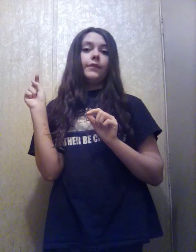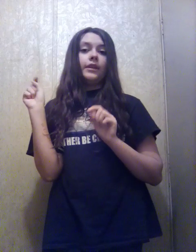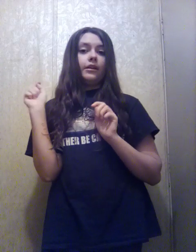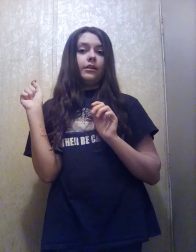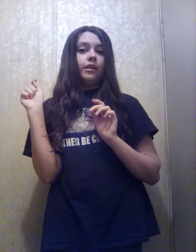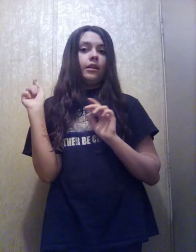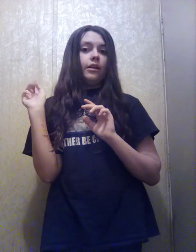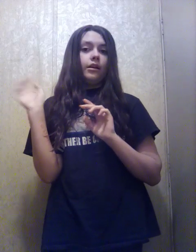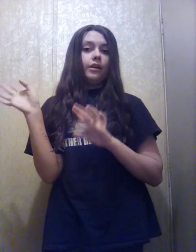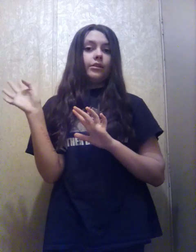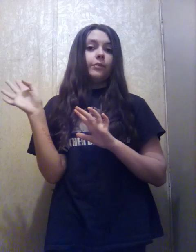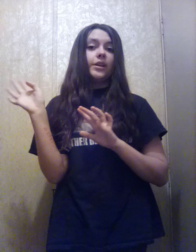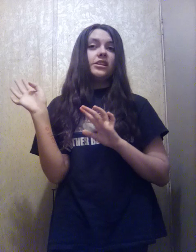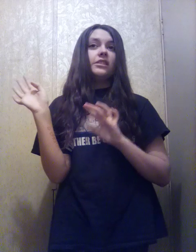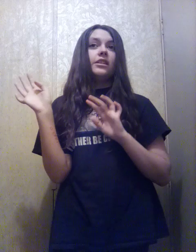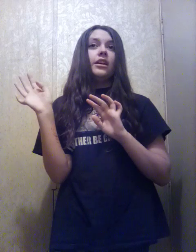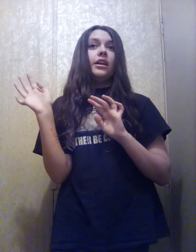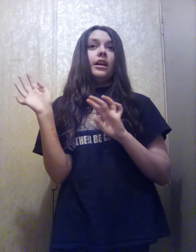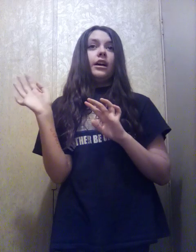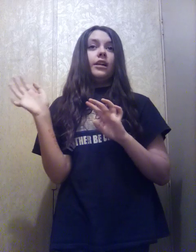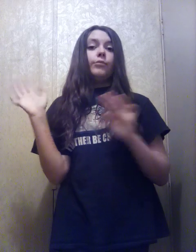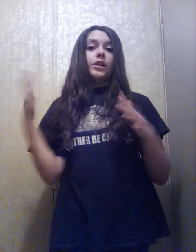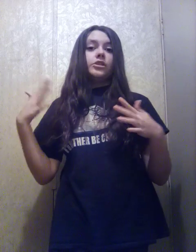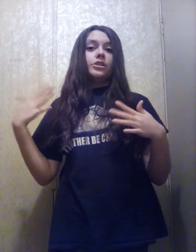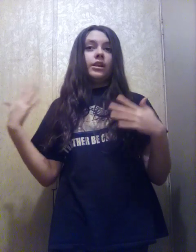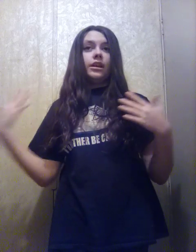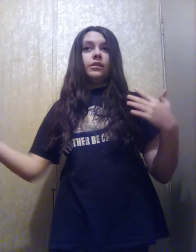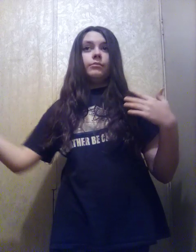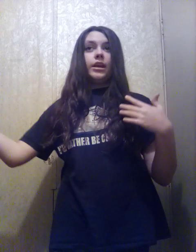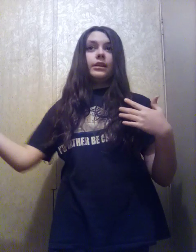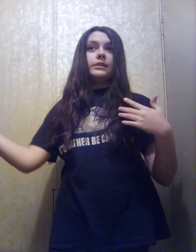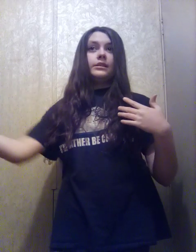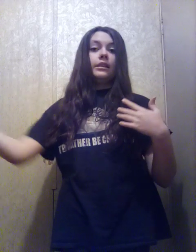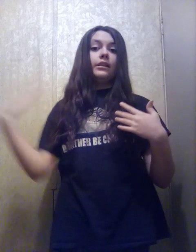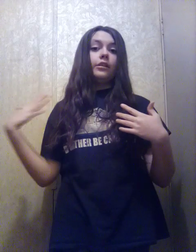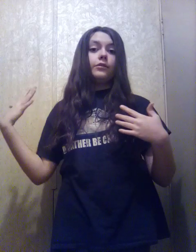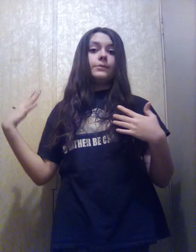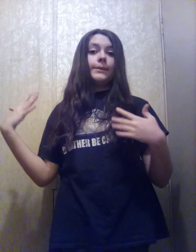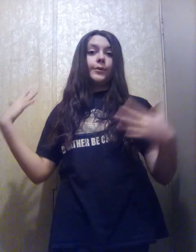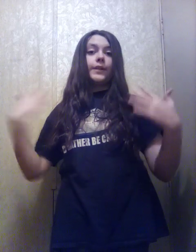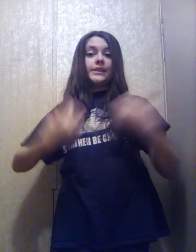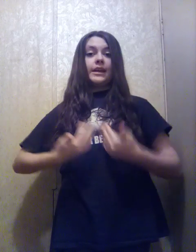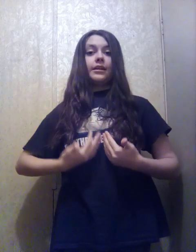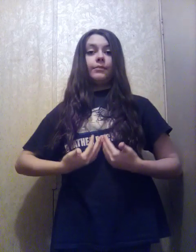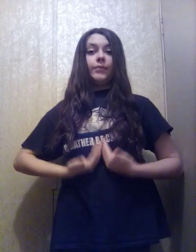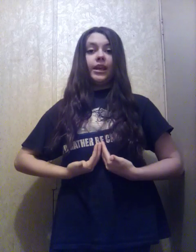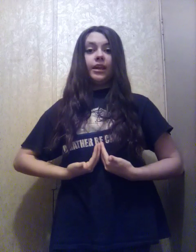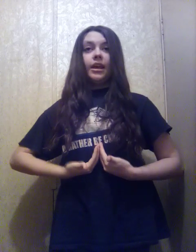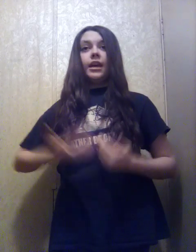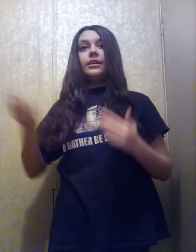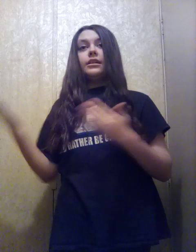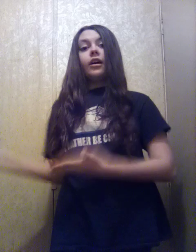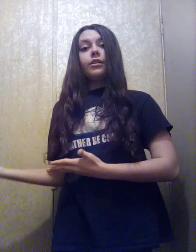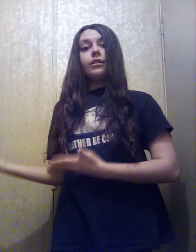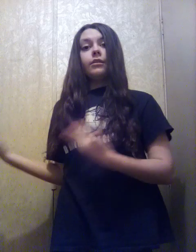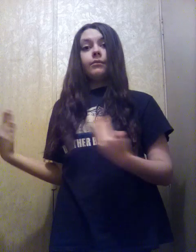the other opinion, which then makes those people attack me, and then other